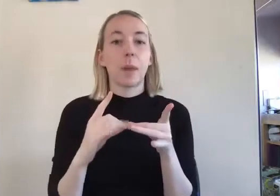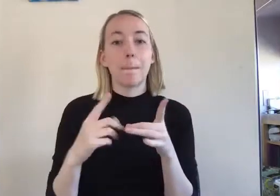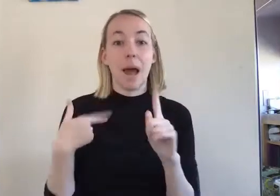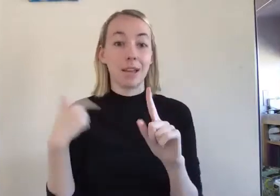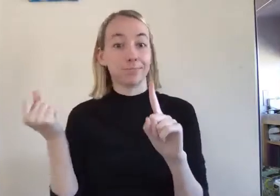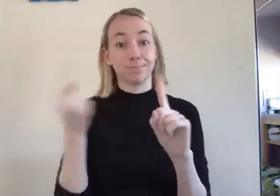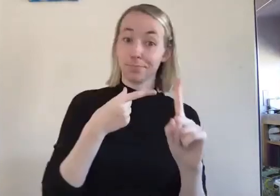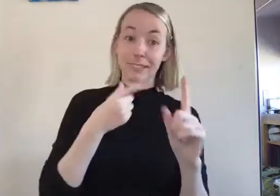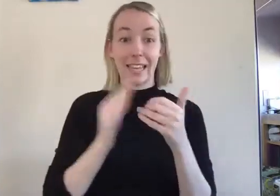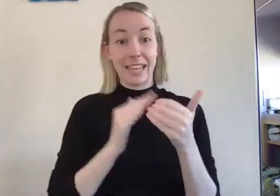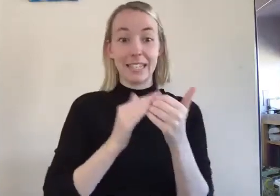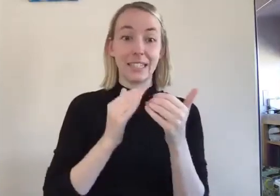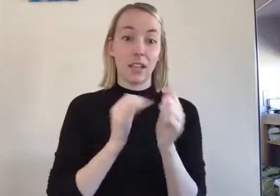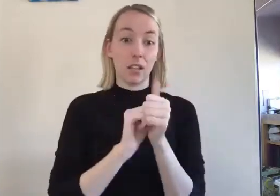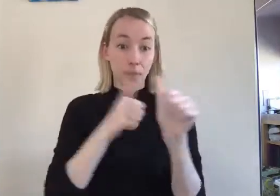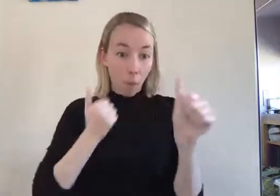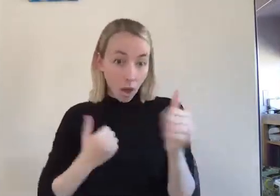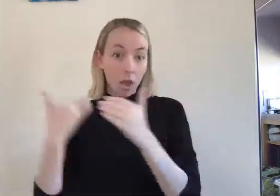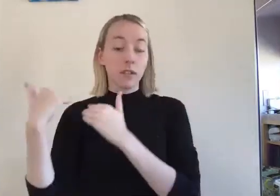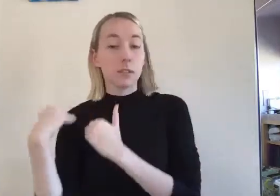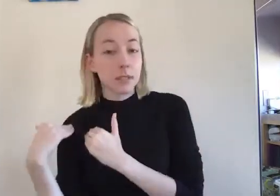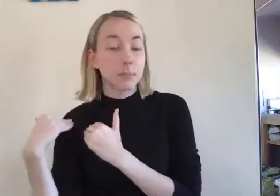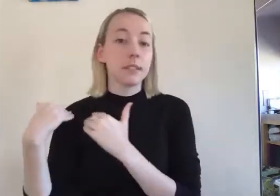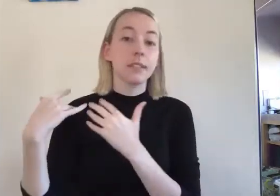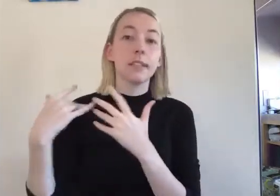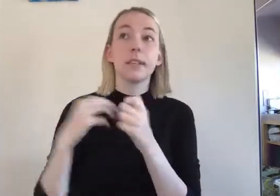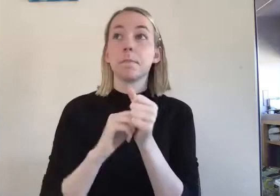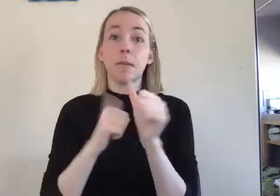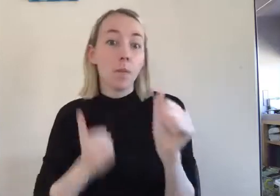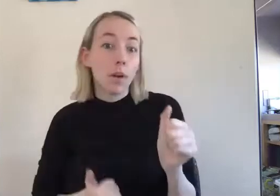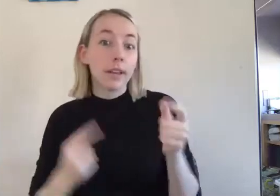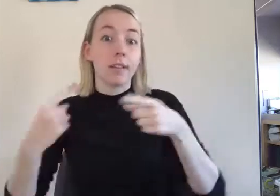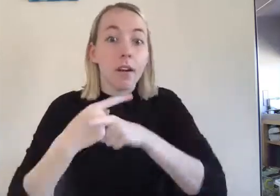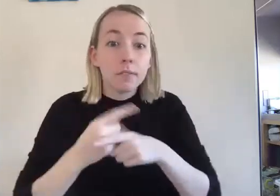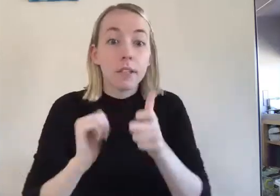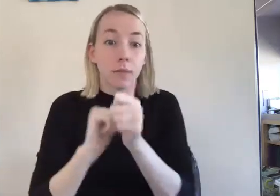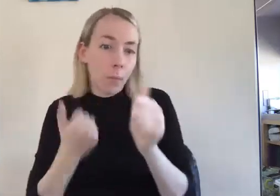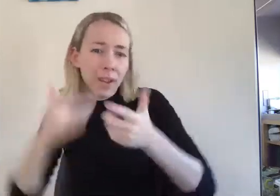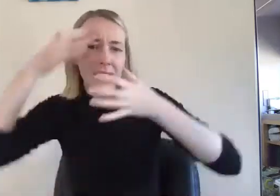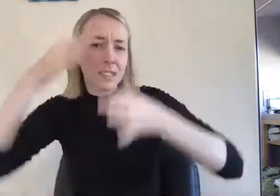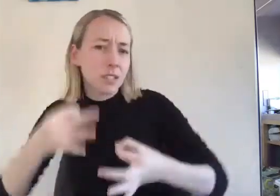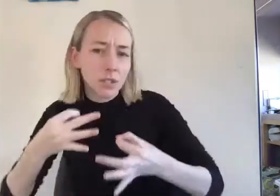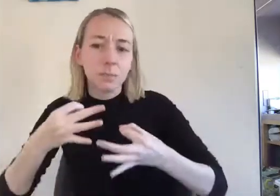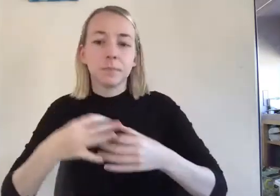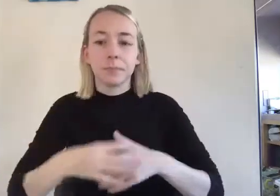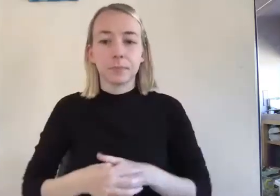be passivity and isolation, or deference of responsibility, avoidance of decision-making.